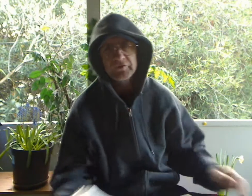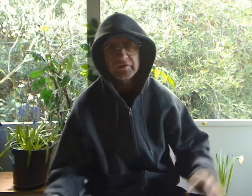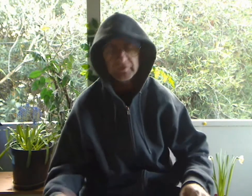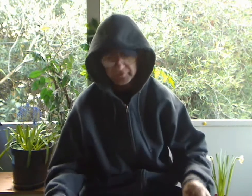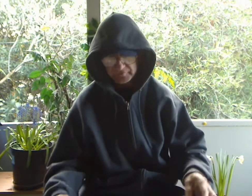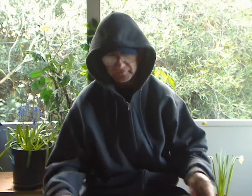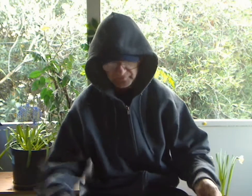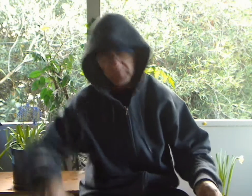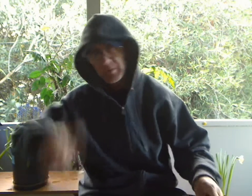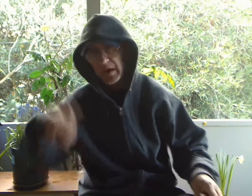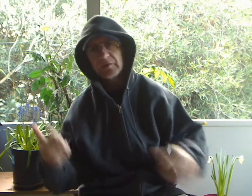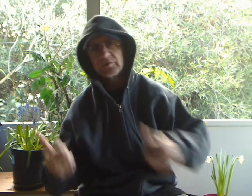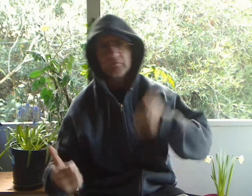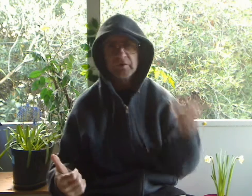136, from back to front.